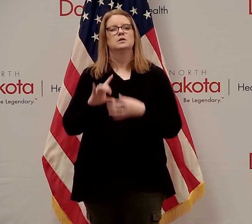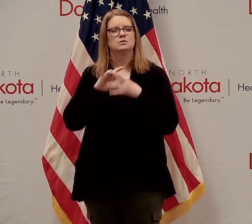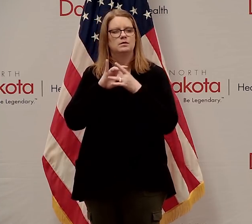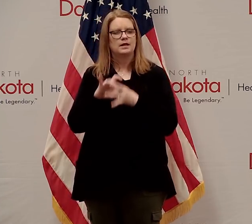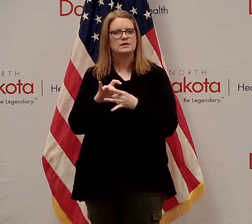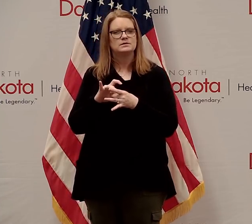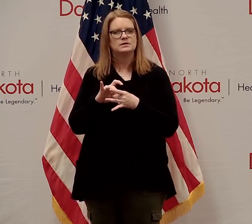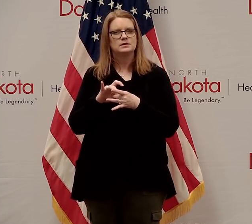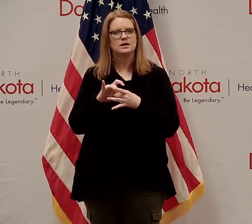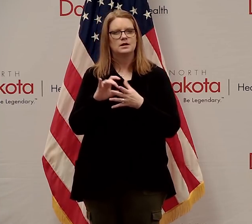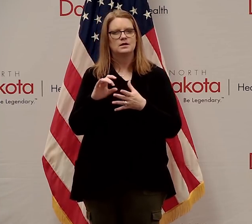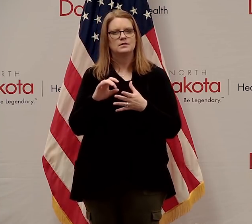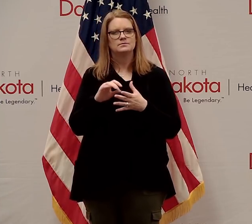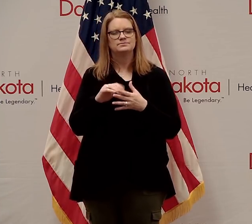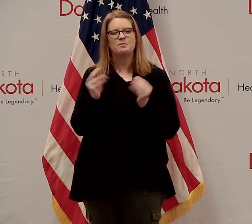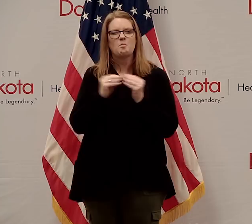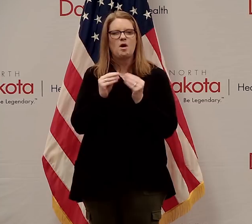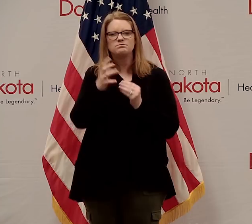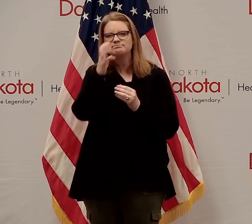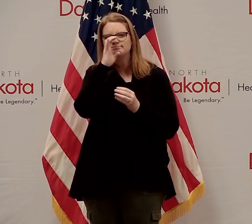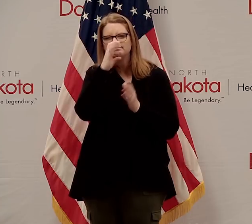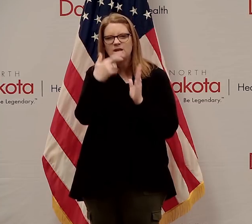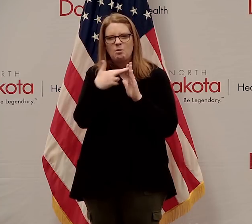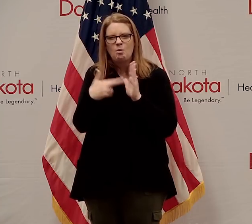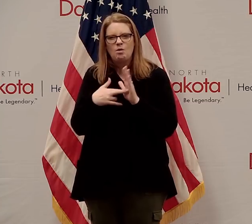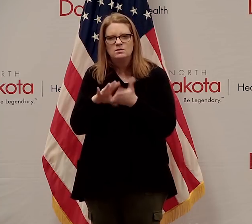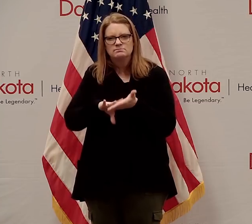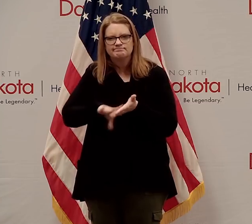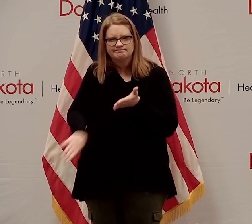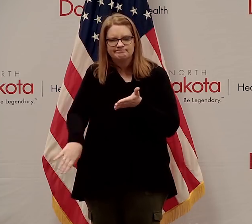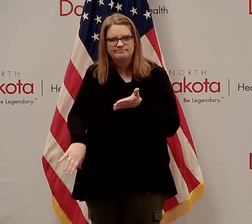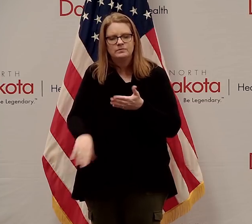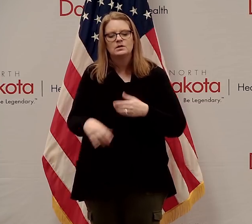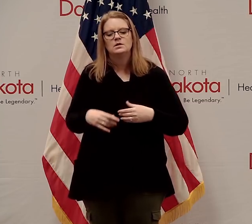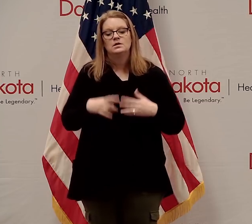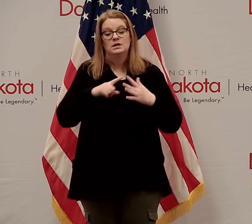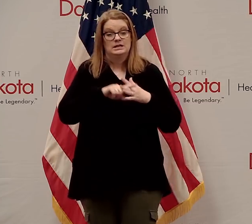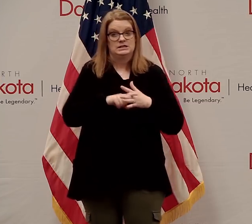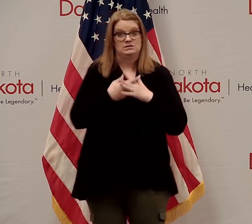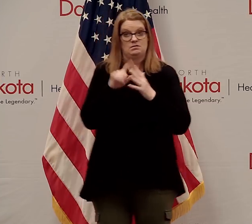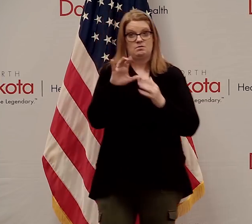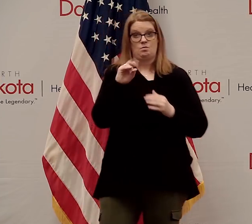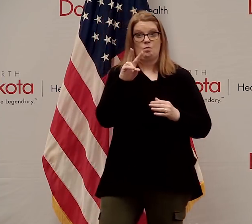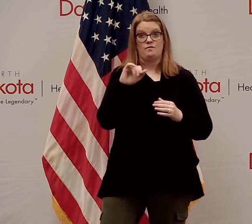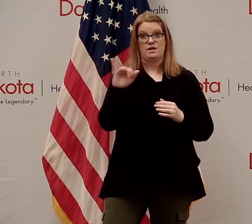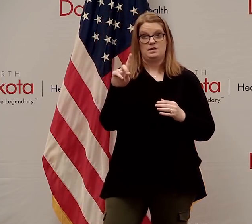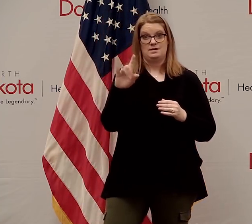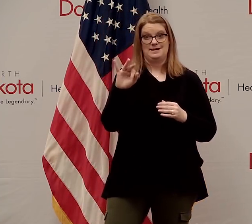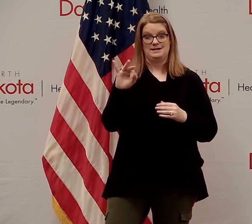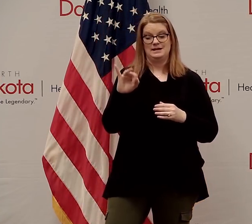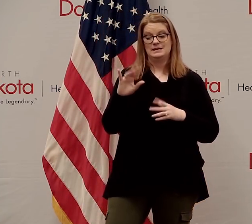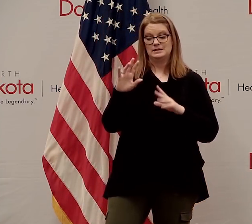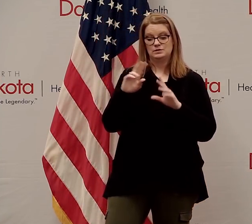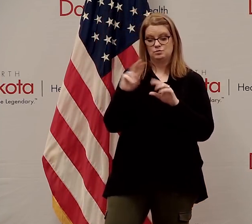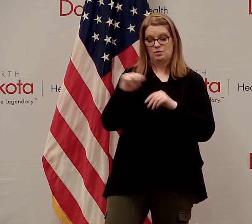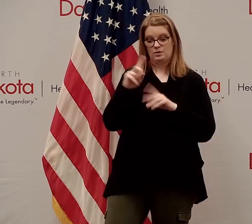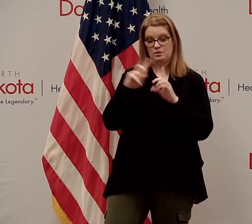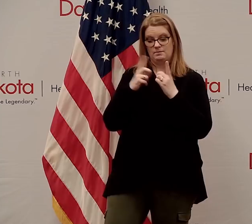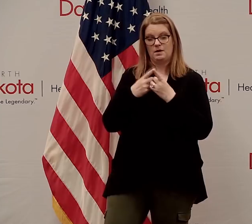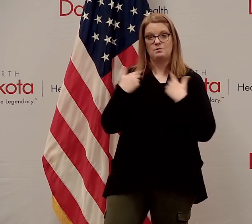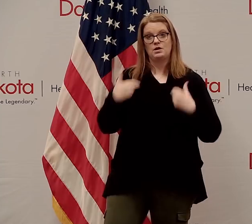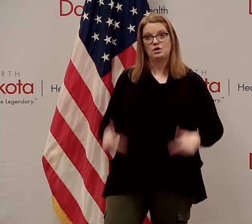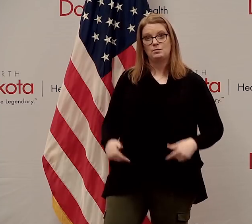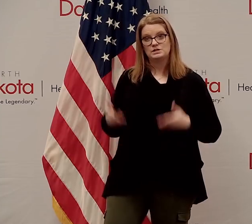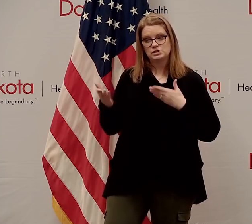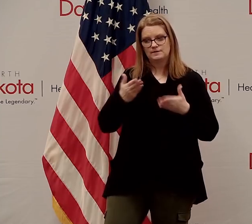relates to, again, cutting more red tape. At the beginning of this COVID-19 emergency, the North Dakota Department of Human Services